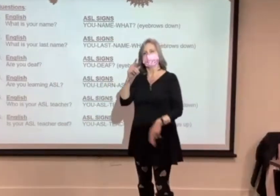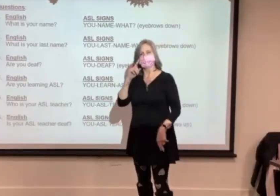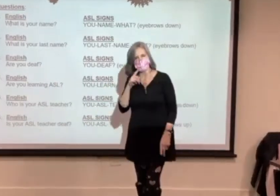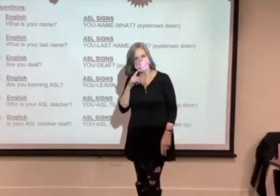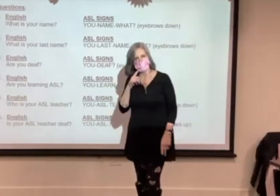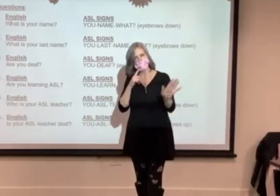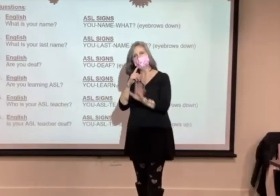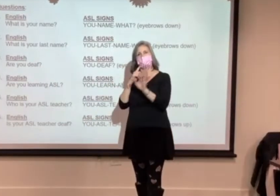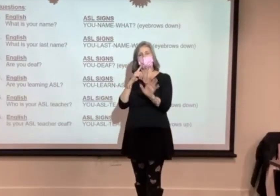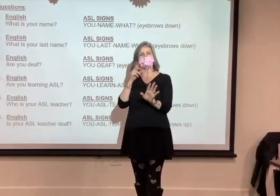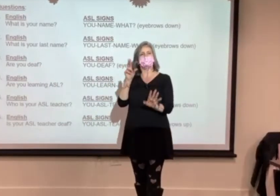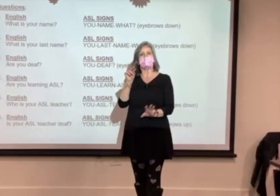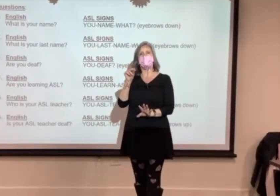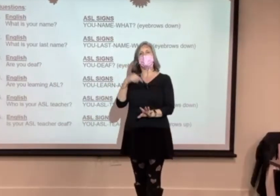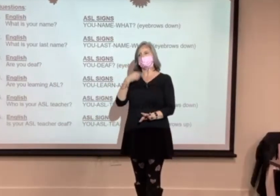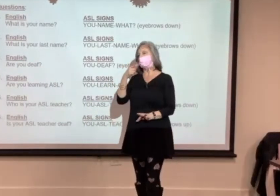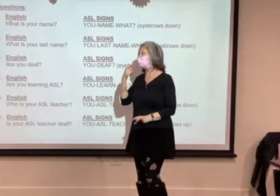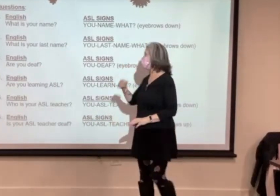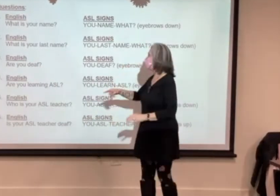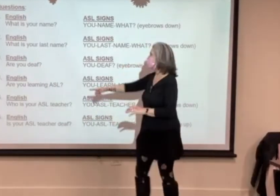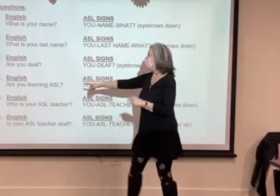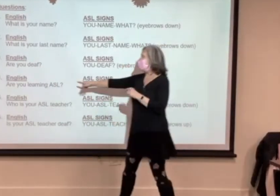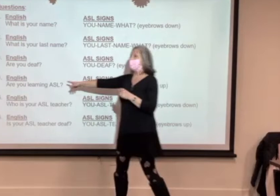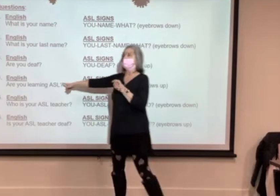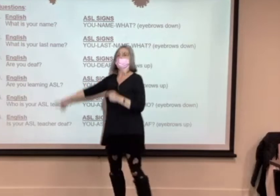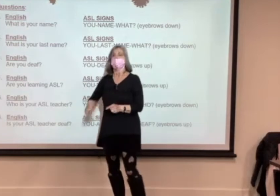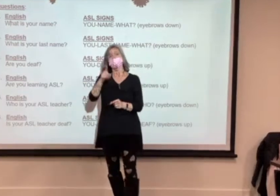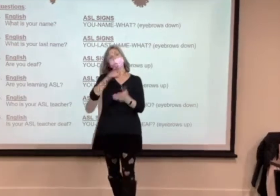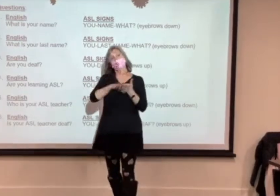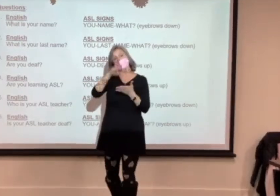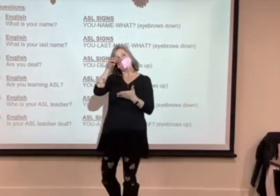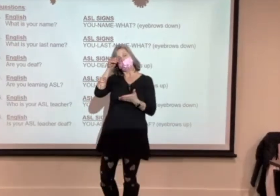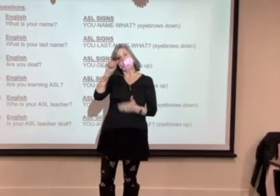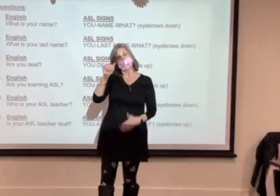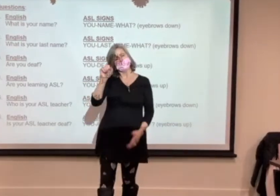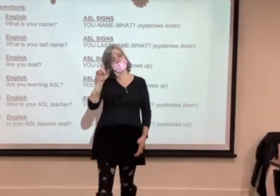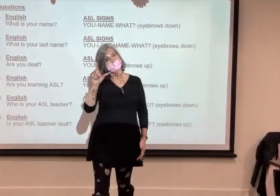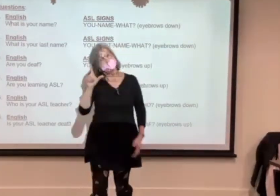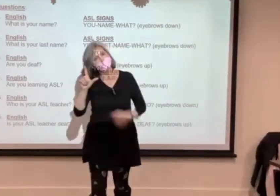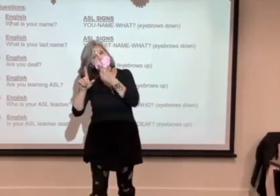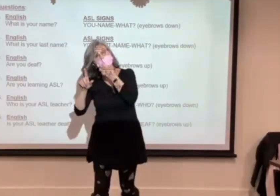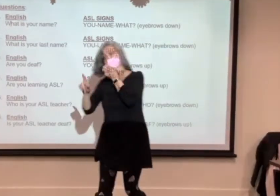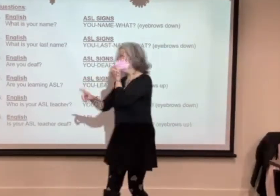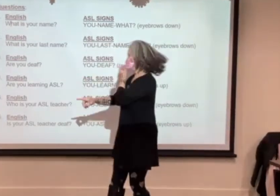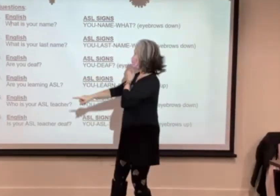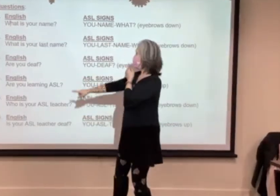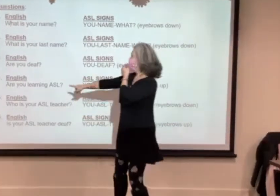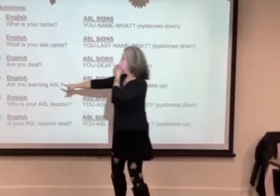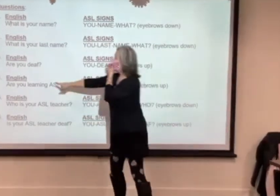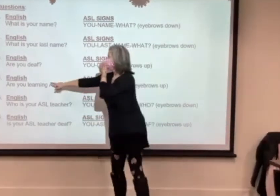you if you're deaf. And once you answer, no, I'm hearing, they'll ask you, are you learning ASL? So again, are you